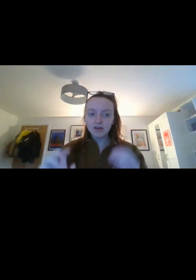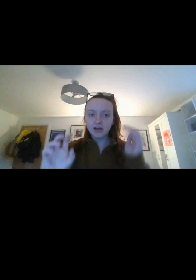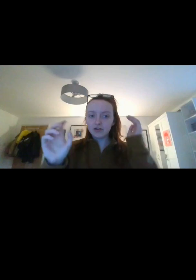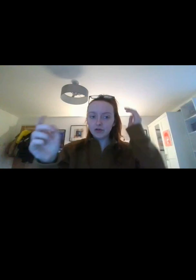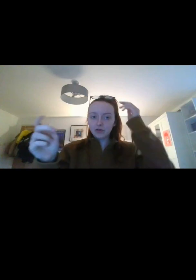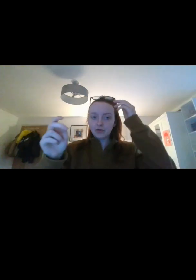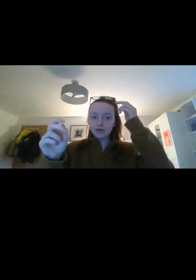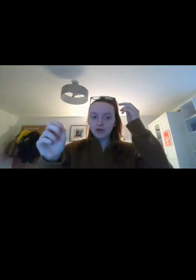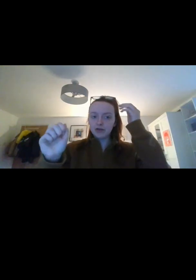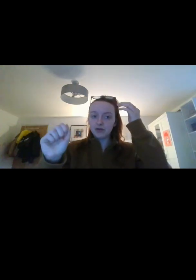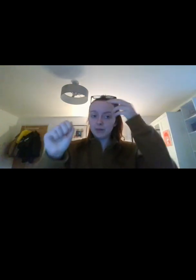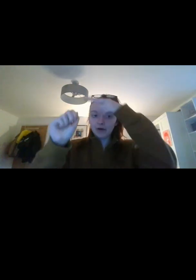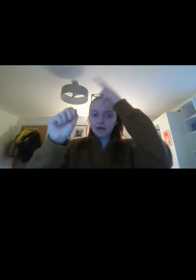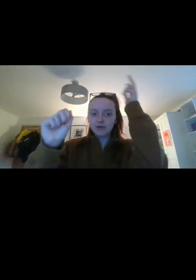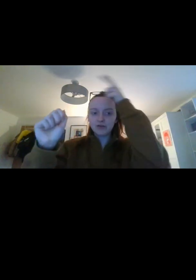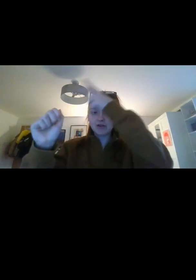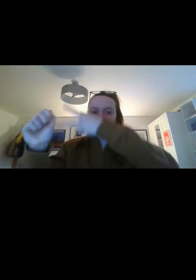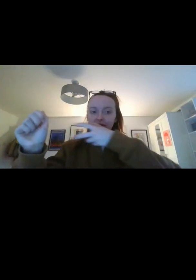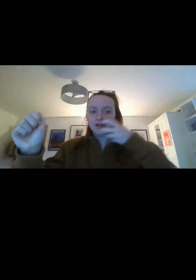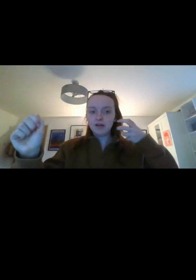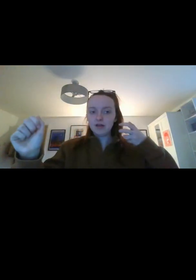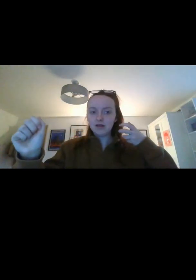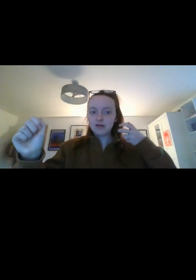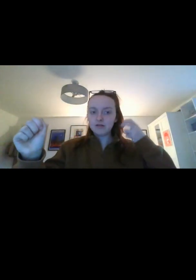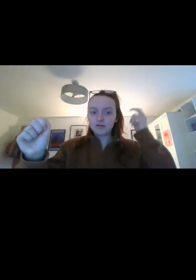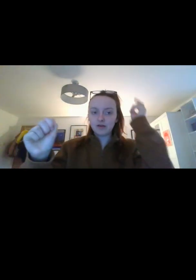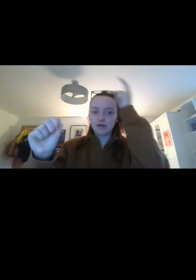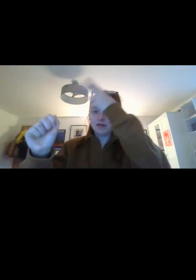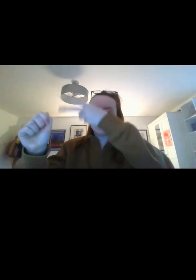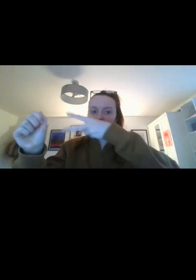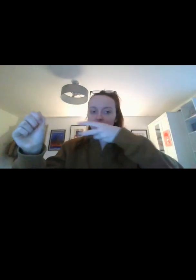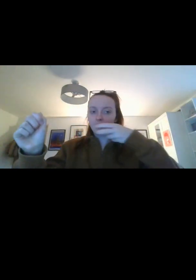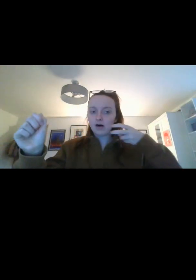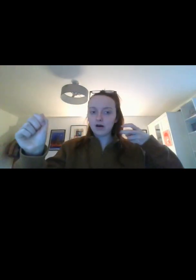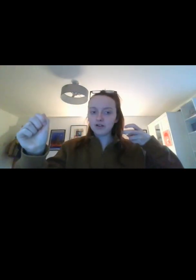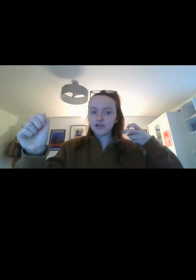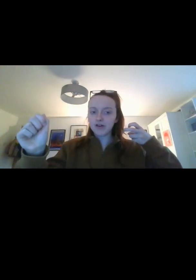you do a bow, sorry. So archery,